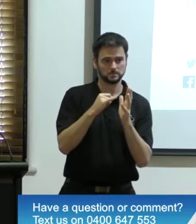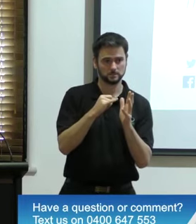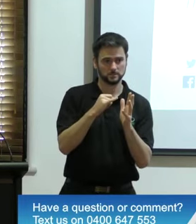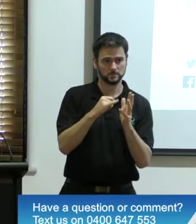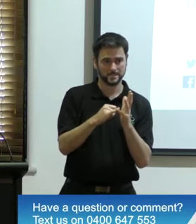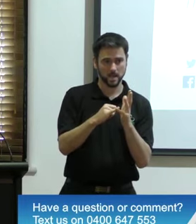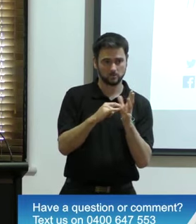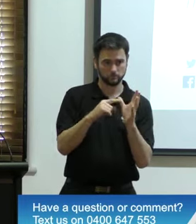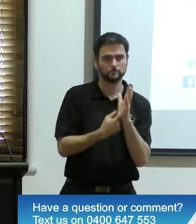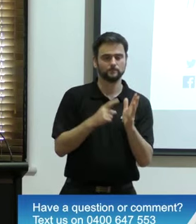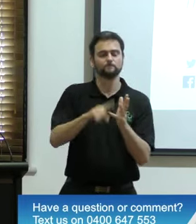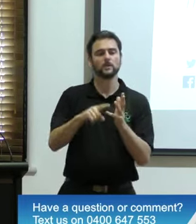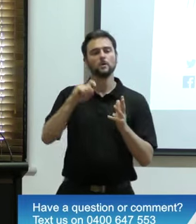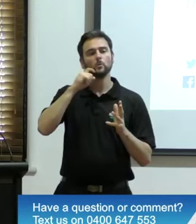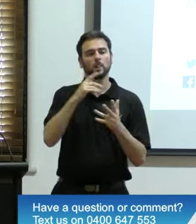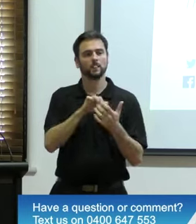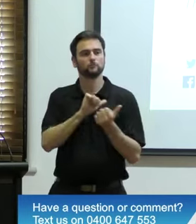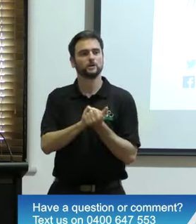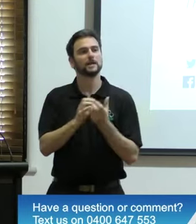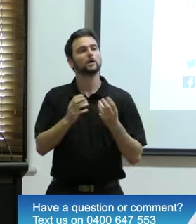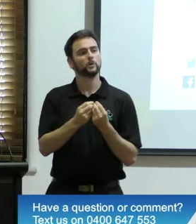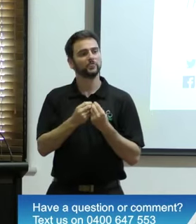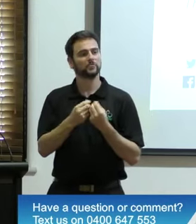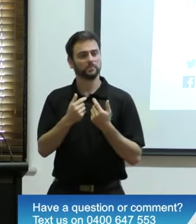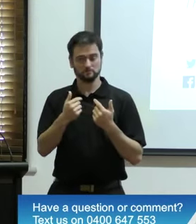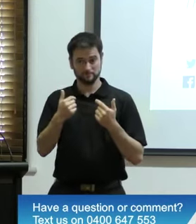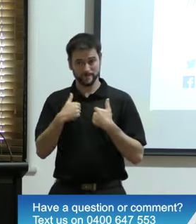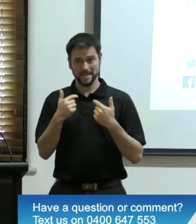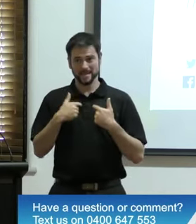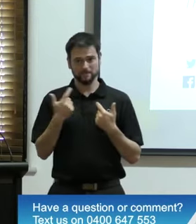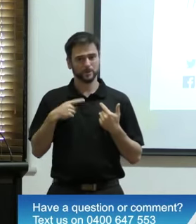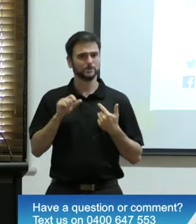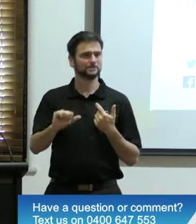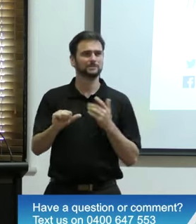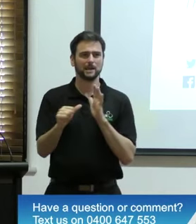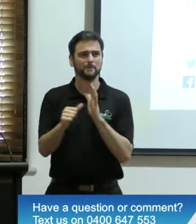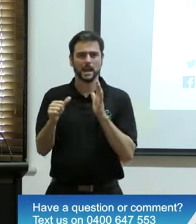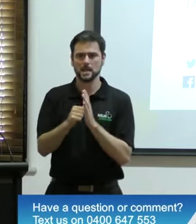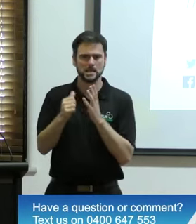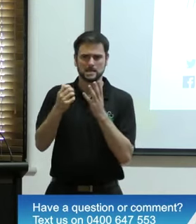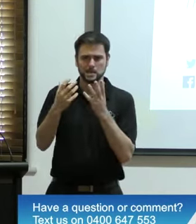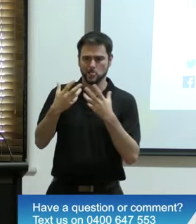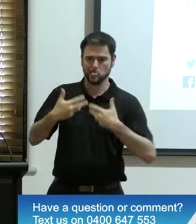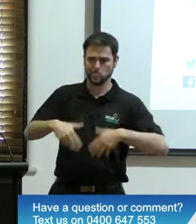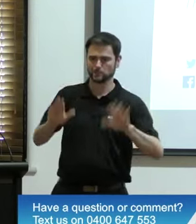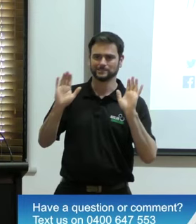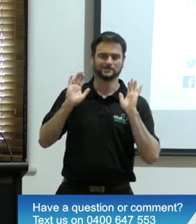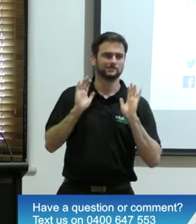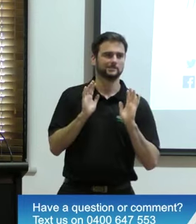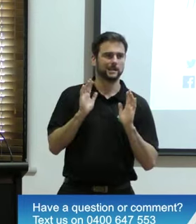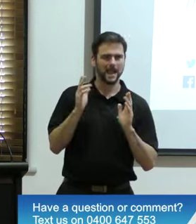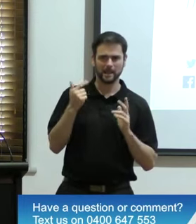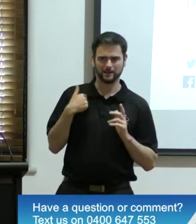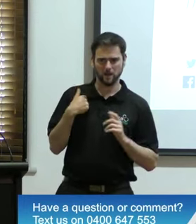significantly lost a heck of a lot of its money, and I think it was what we're being led